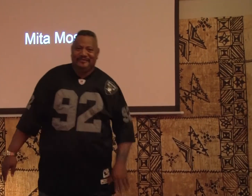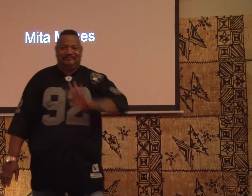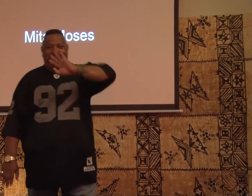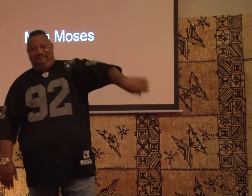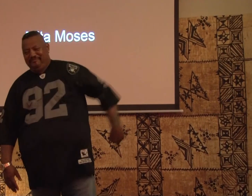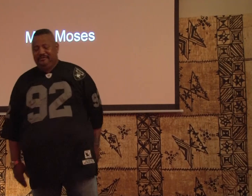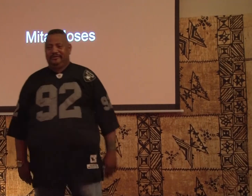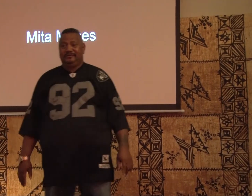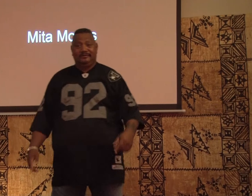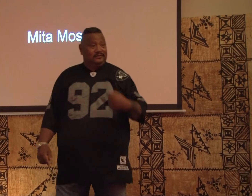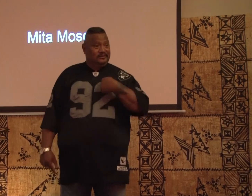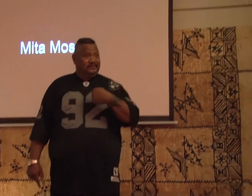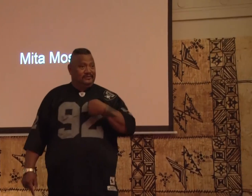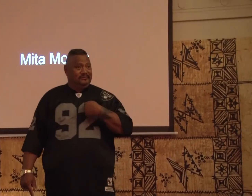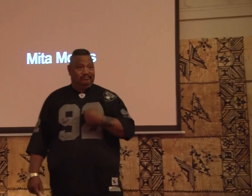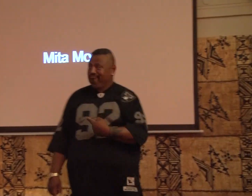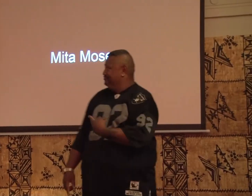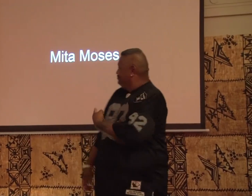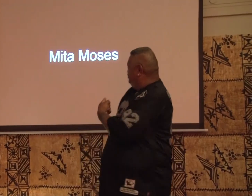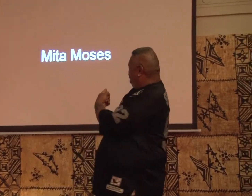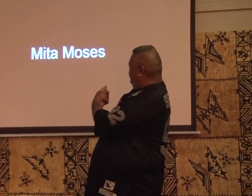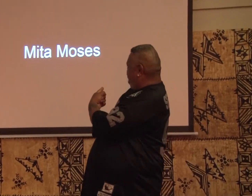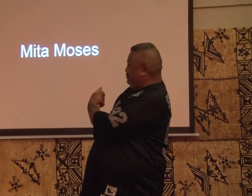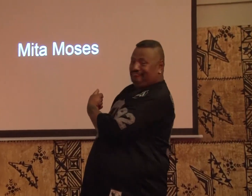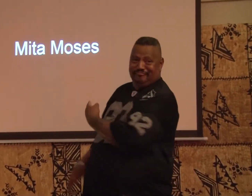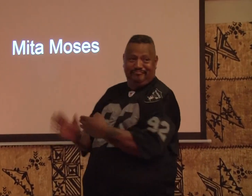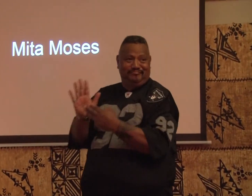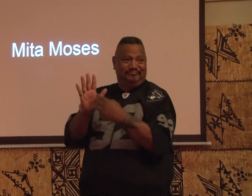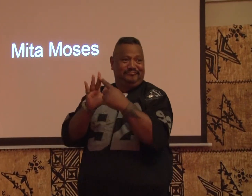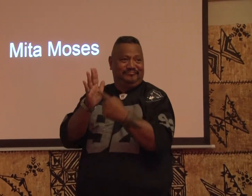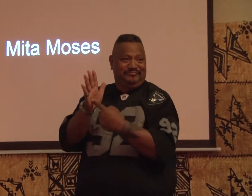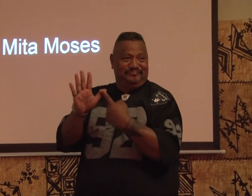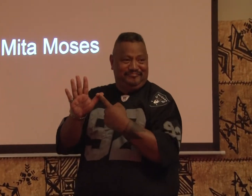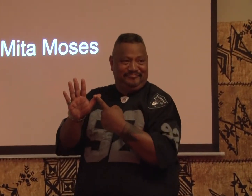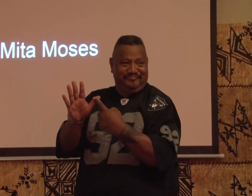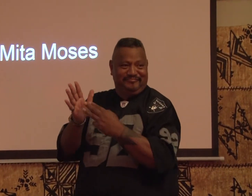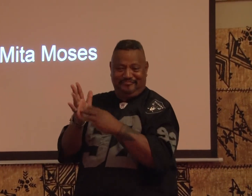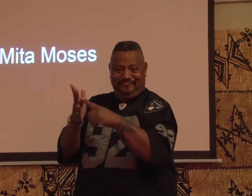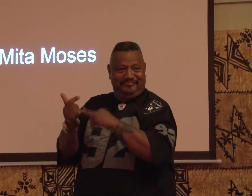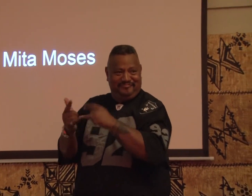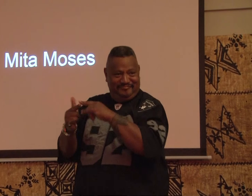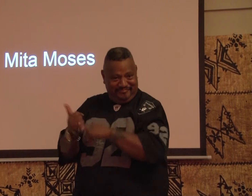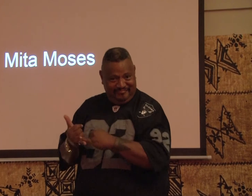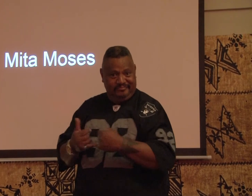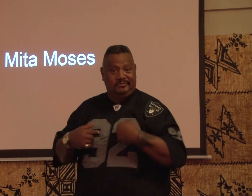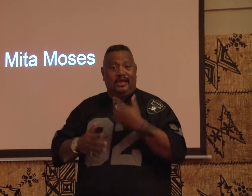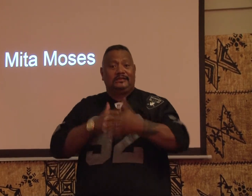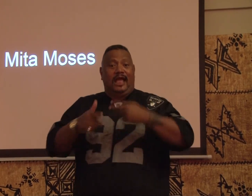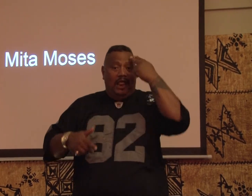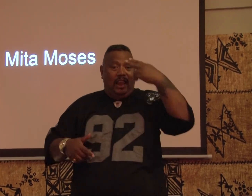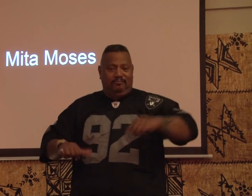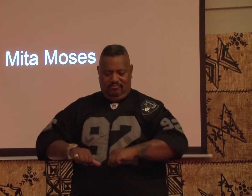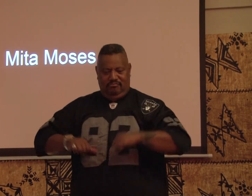Never mind that. So, that's me. Mita,